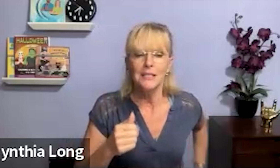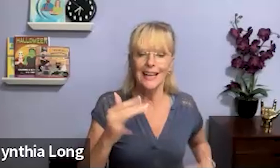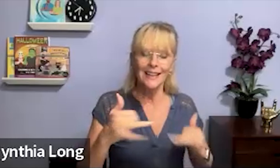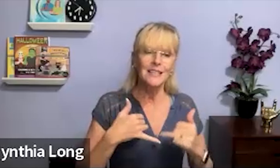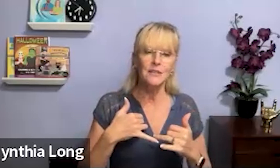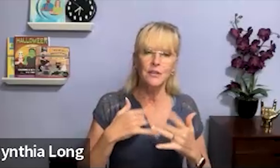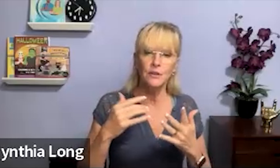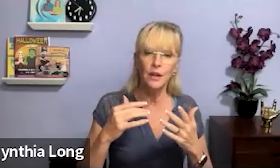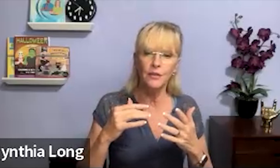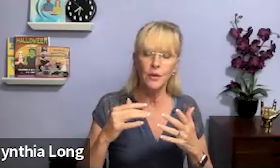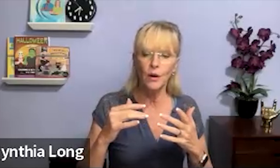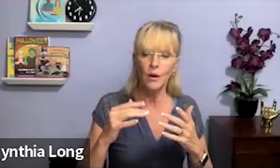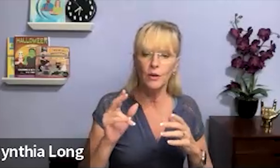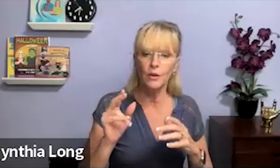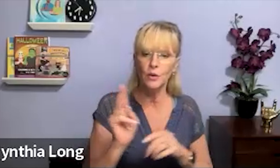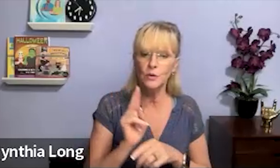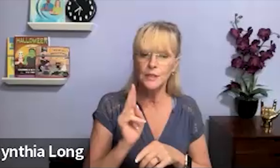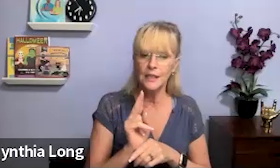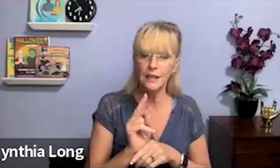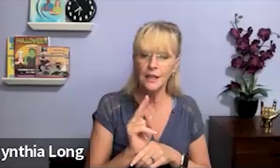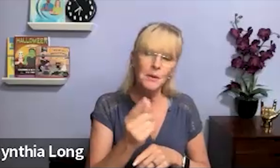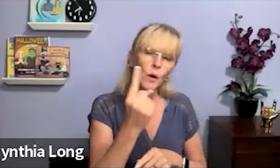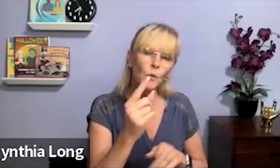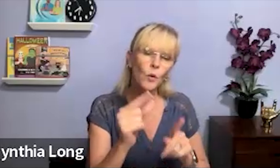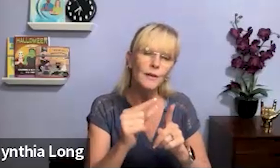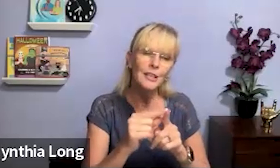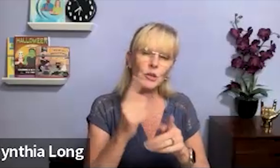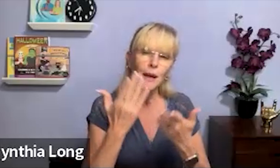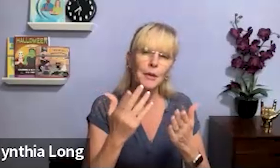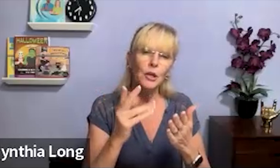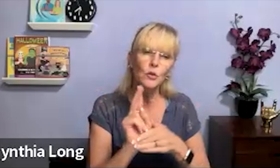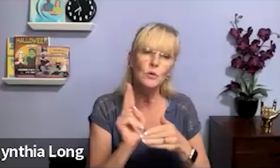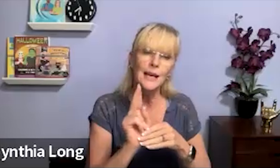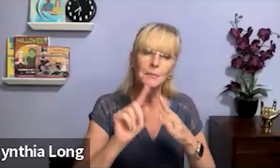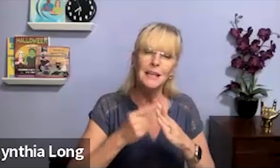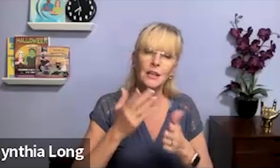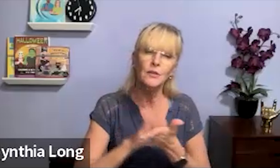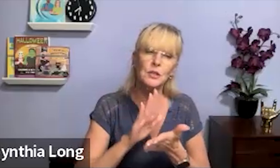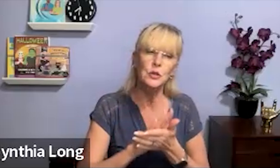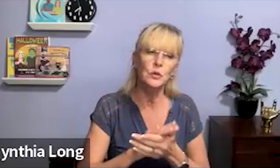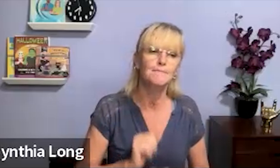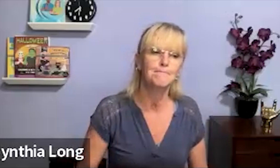Because like this, if you are using, give me one word that you maybe use at the beginning of the school.